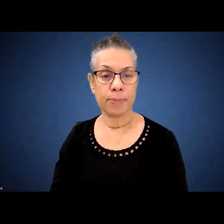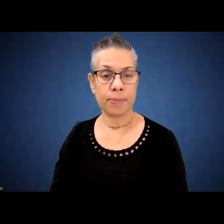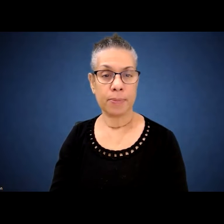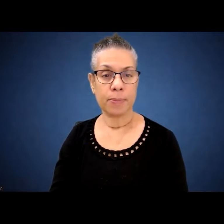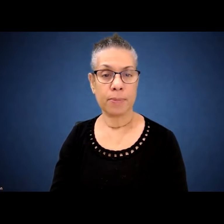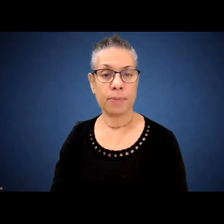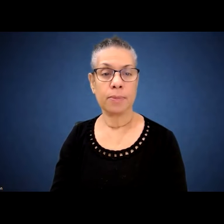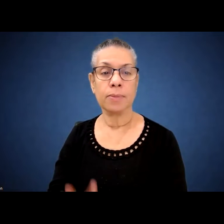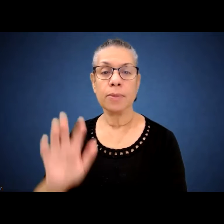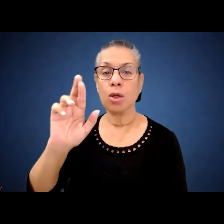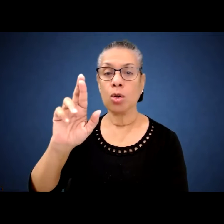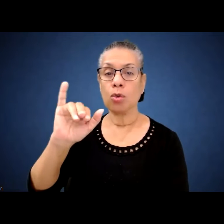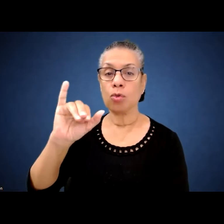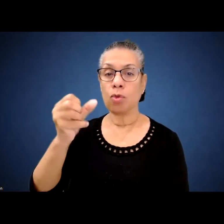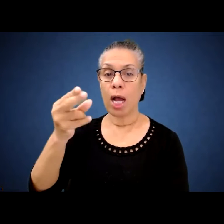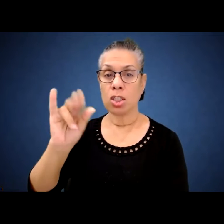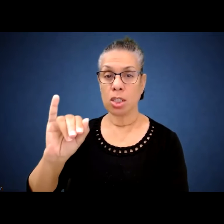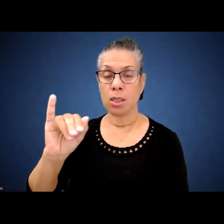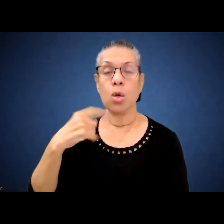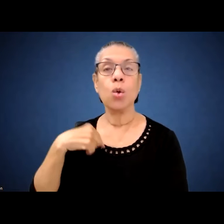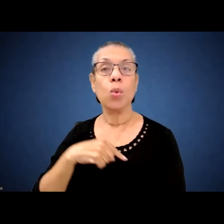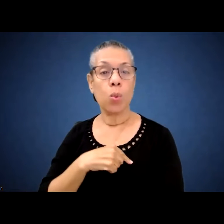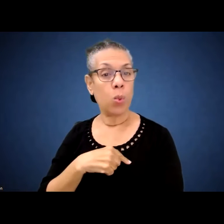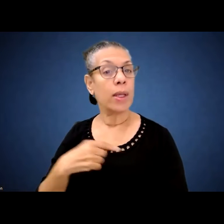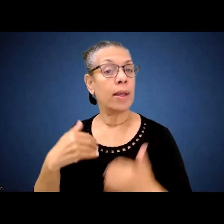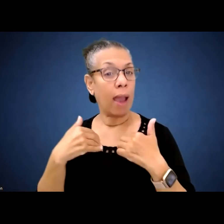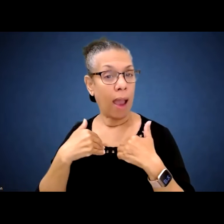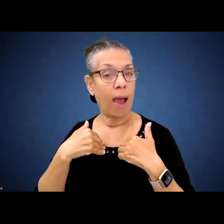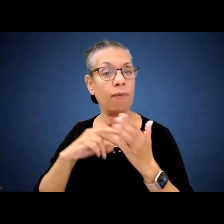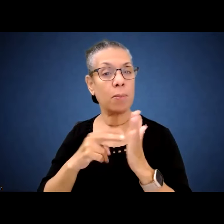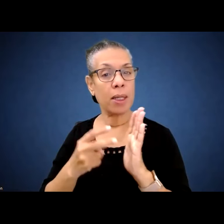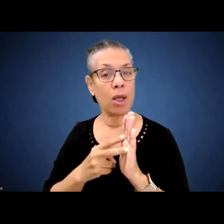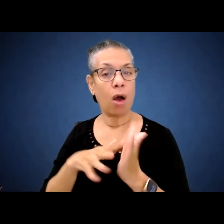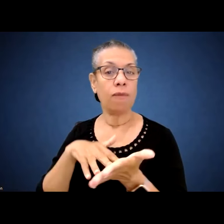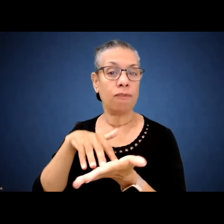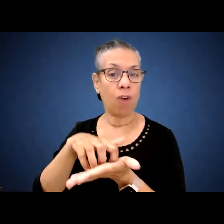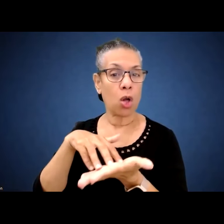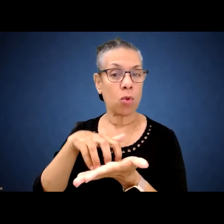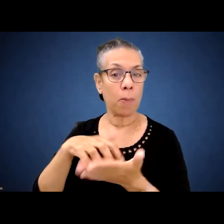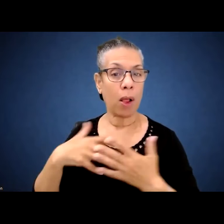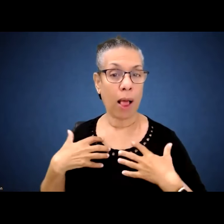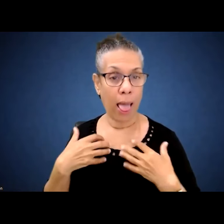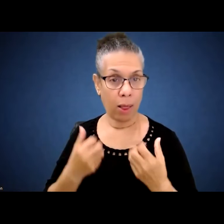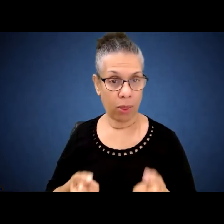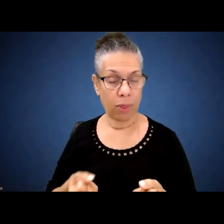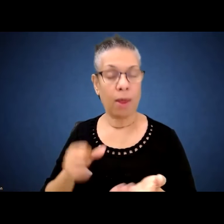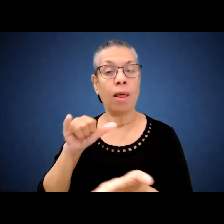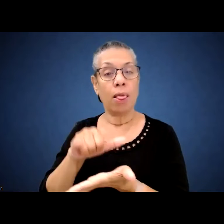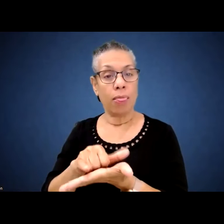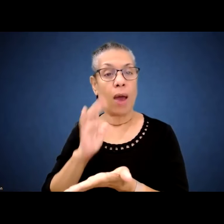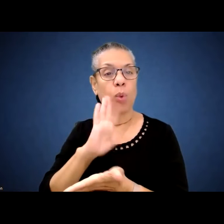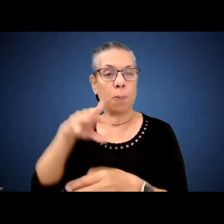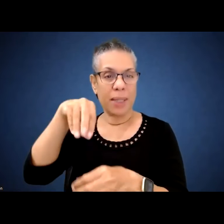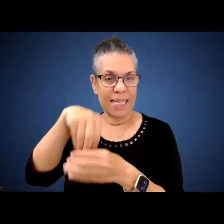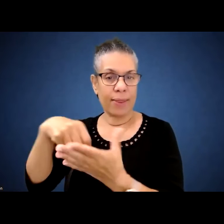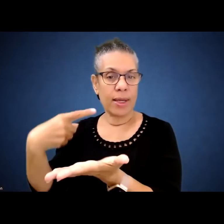We do actually have a definition of vulnerable health population, which will be part of the discussion